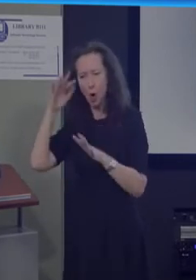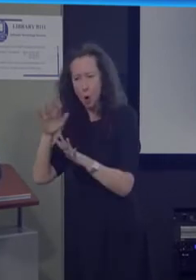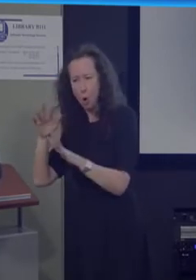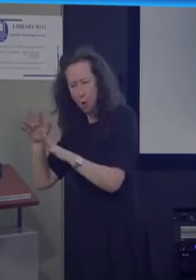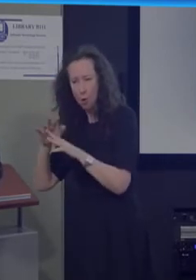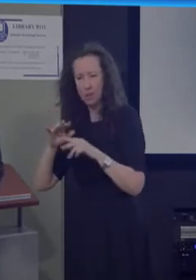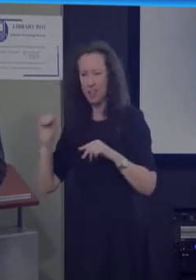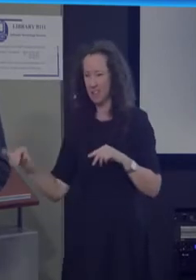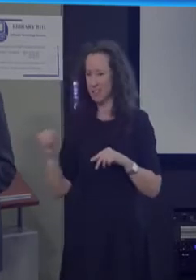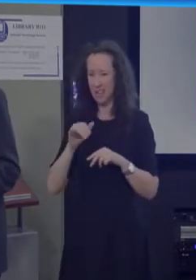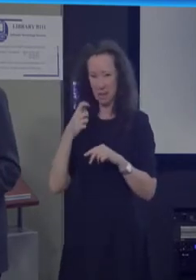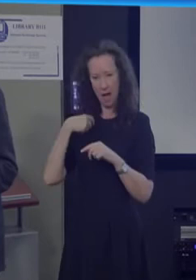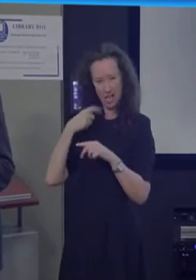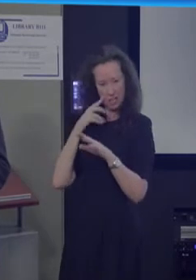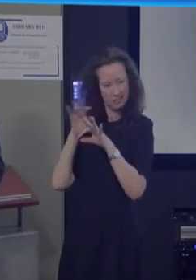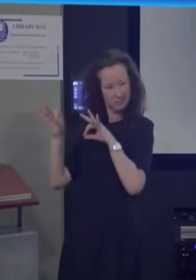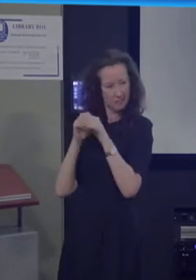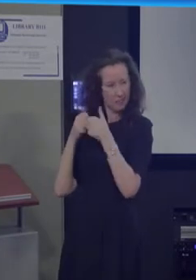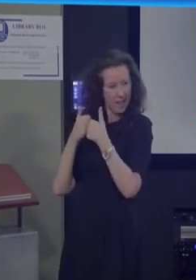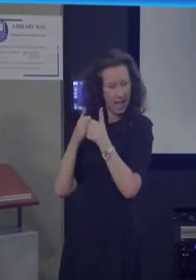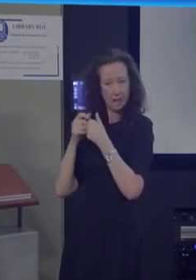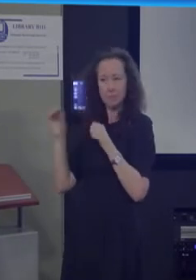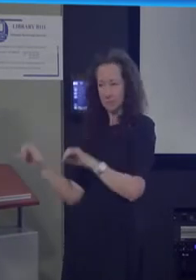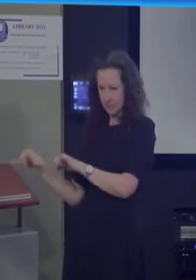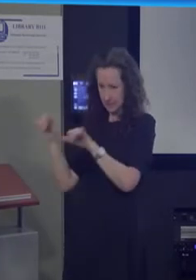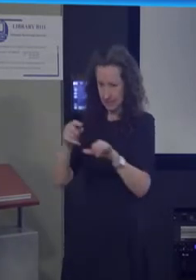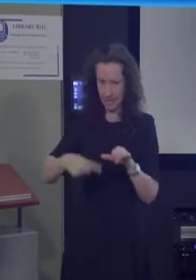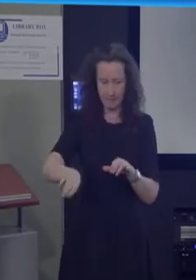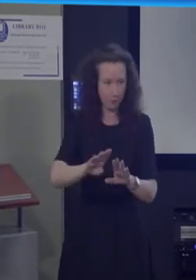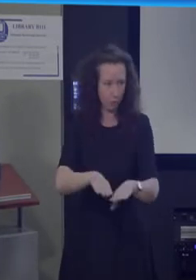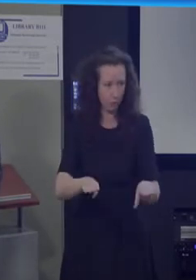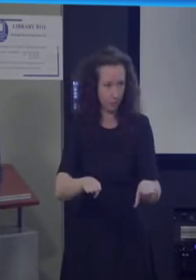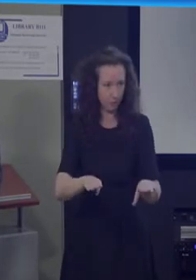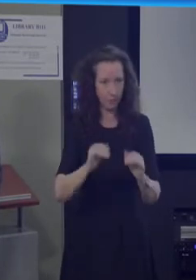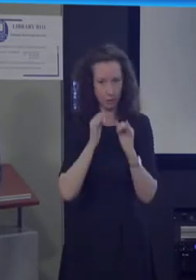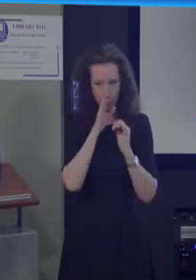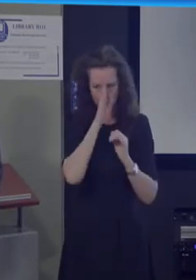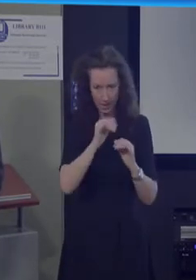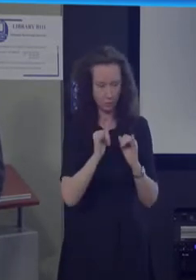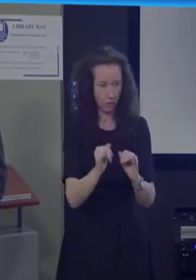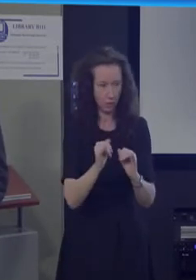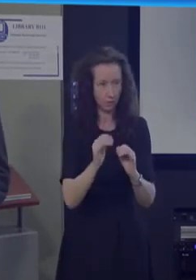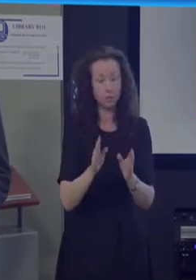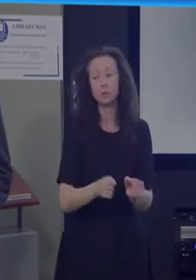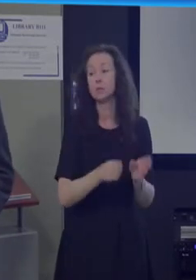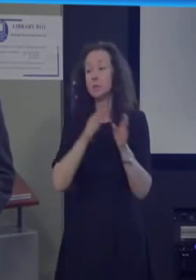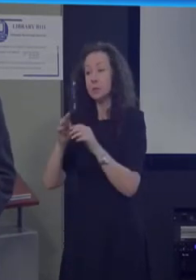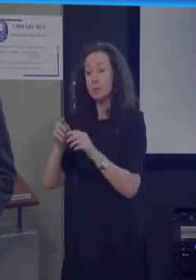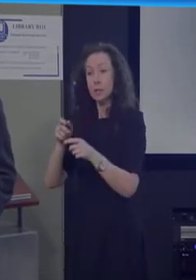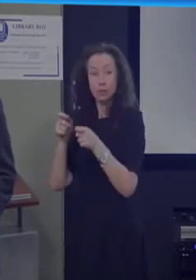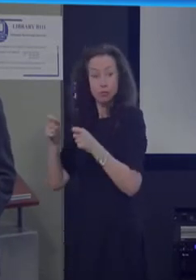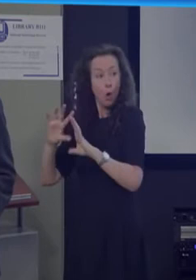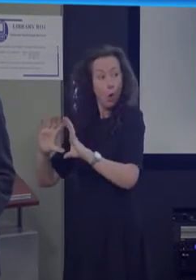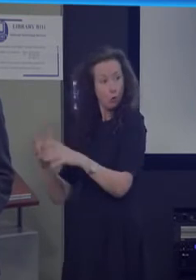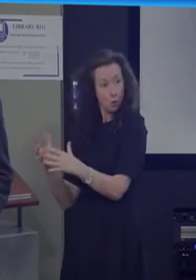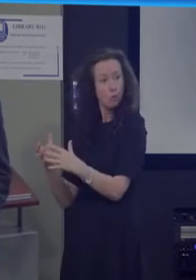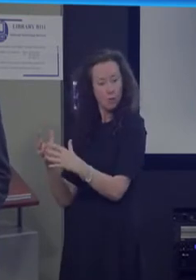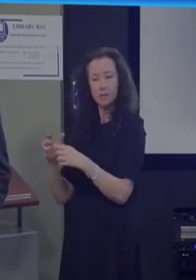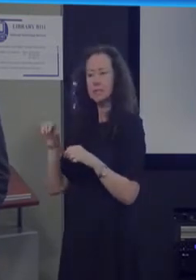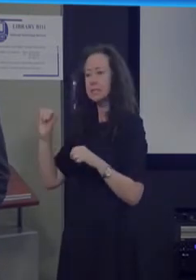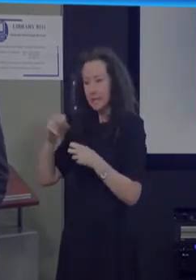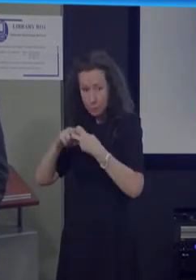are the kinds we give the children. The control kids don't get any such instruction. They get as many problems, but we never give them any feedback.